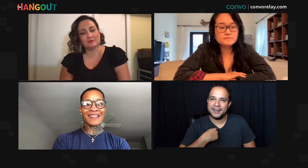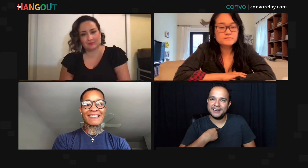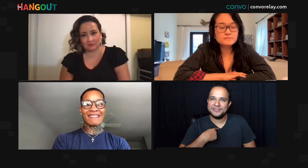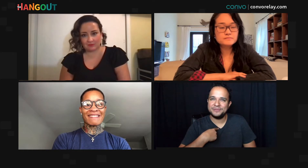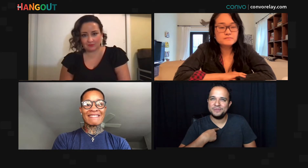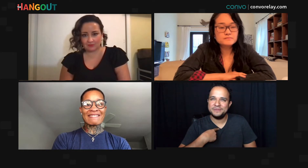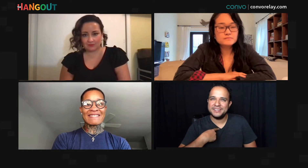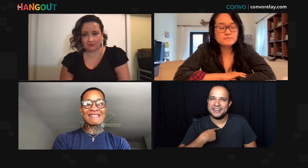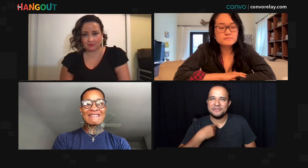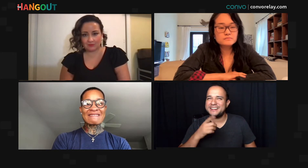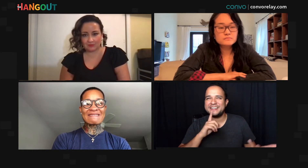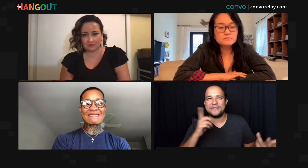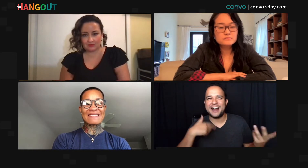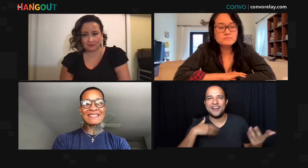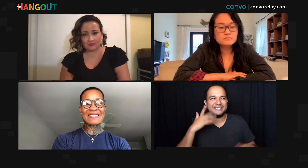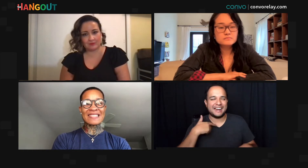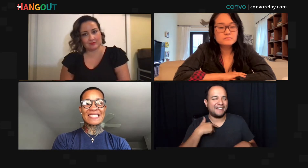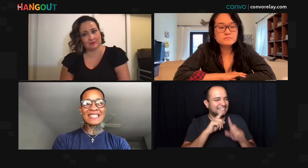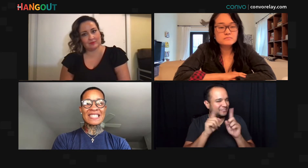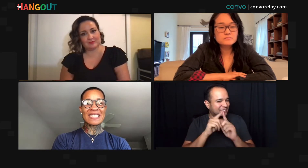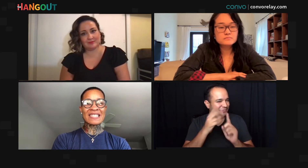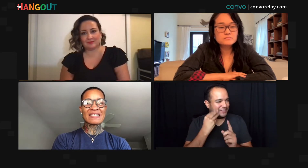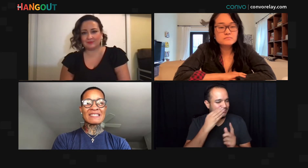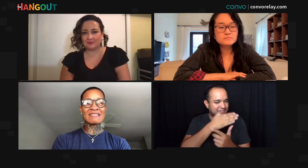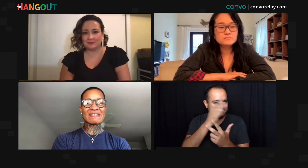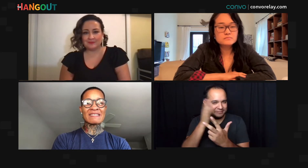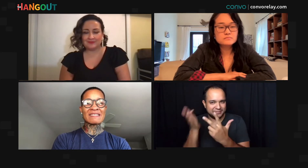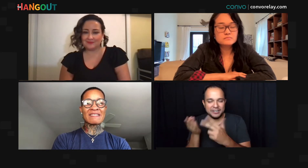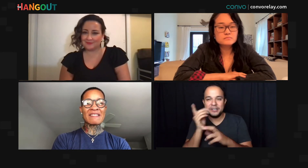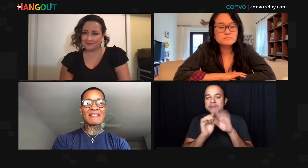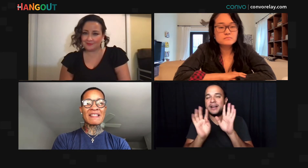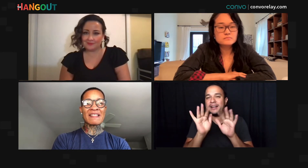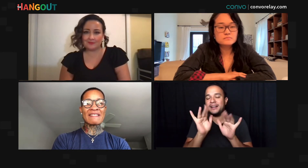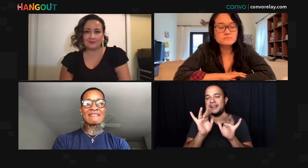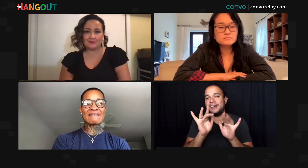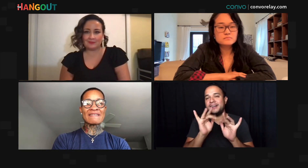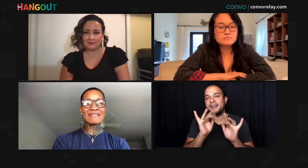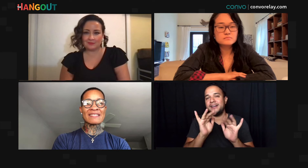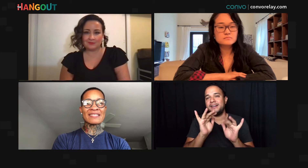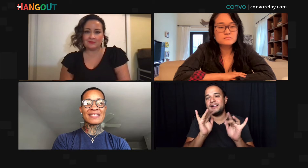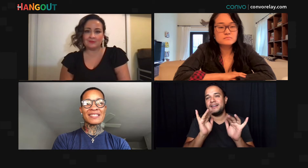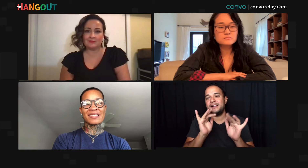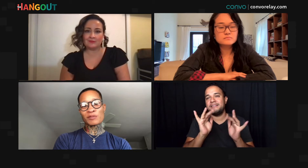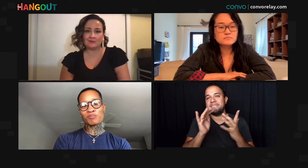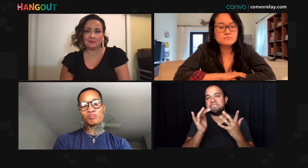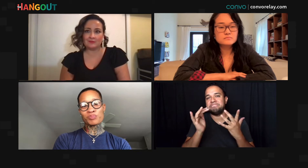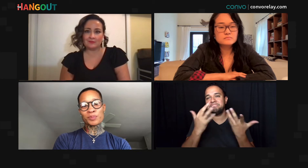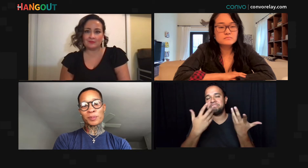This is Jojo. For me, I don't know. I've had lots of different experiences, but